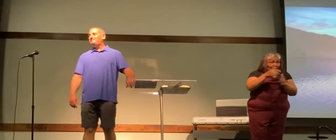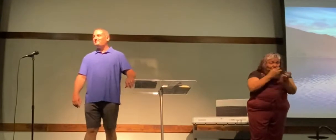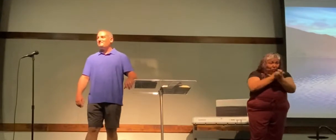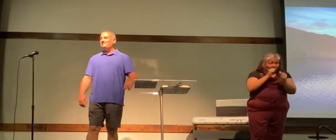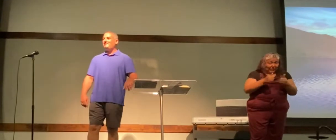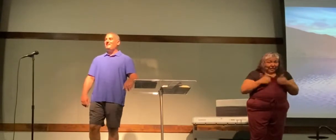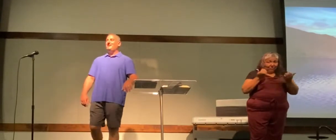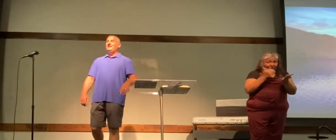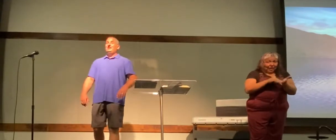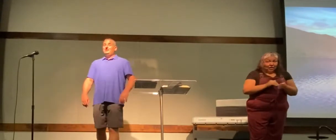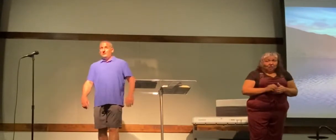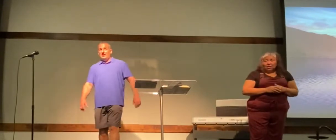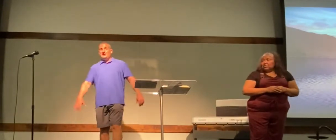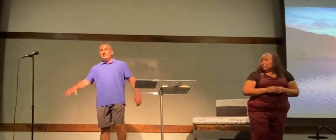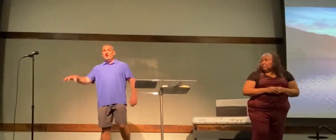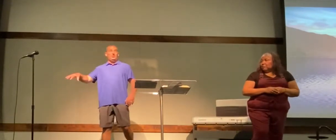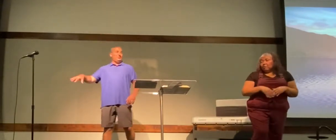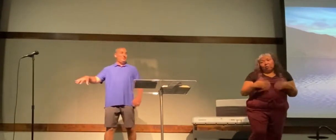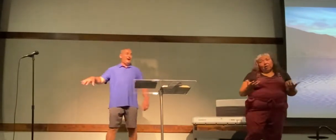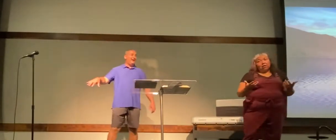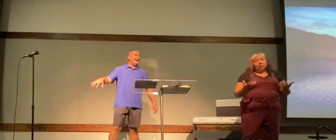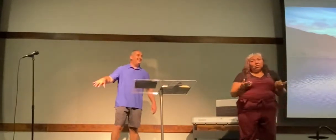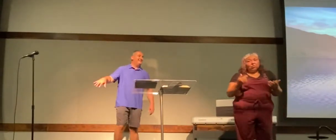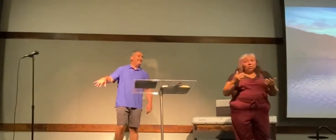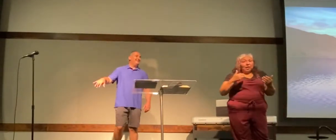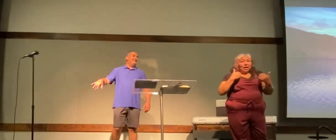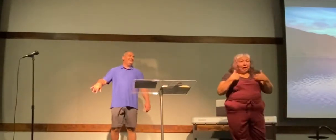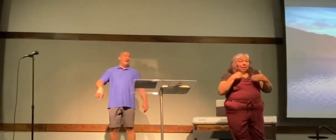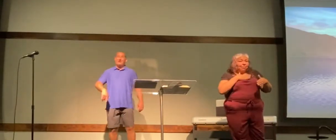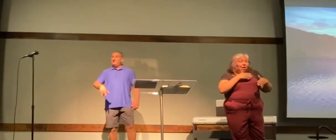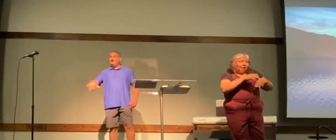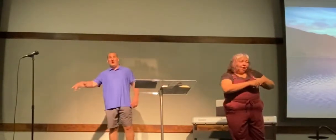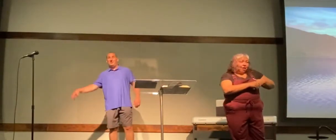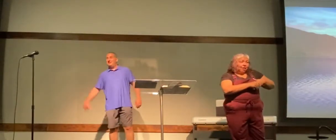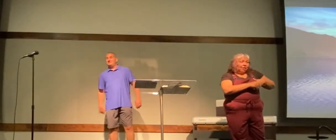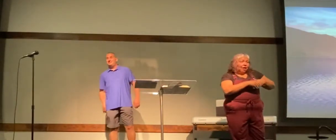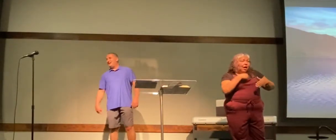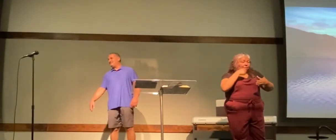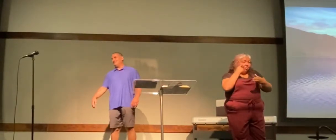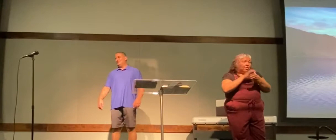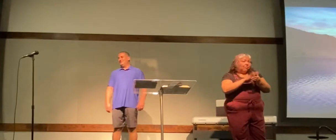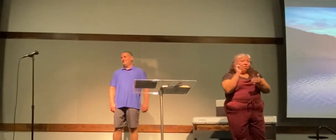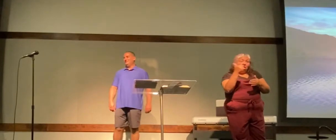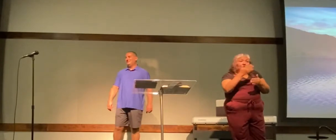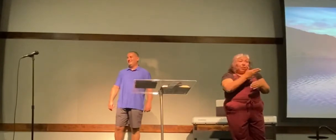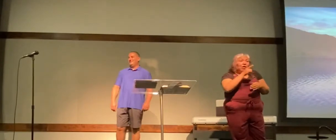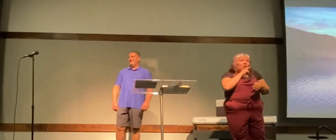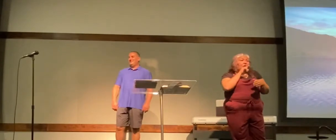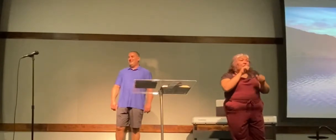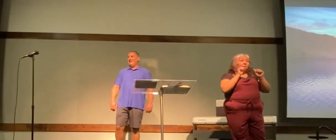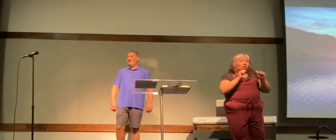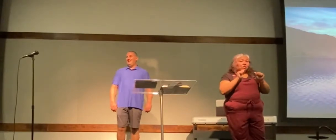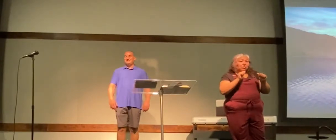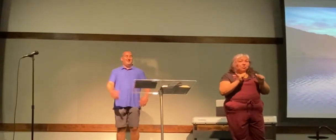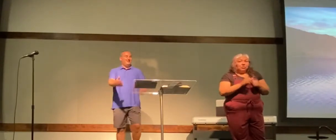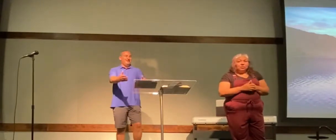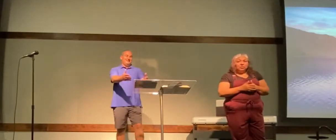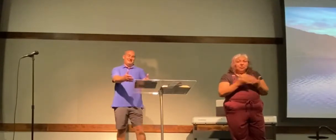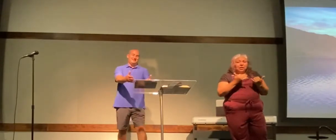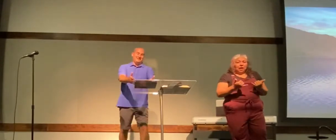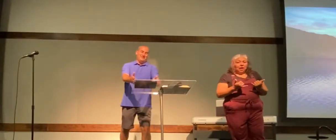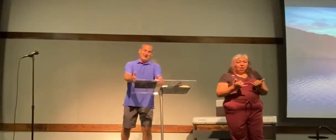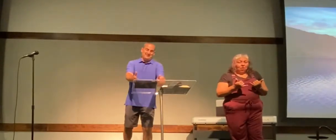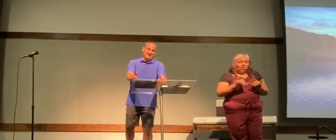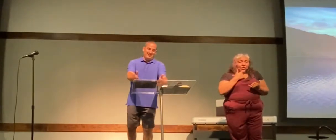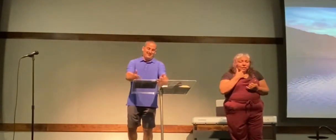again? Well, you got a hold of my hand. I believe all things are possible with you, right? And so he